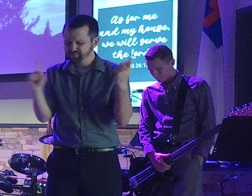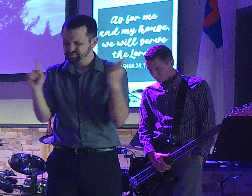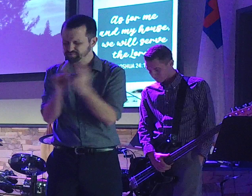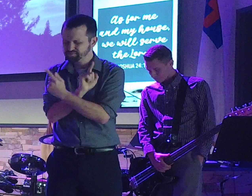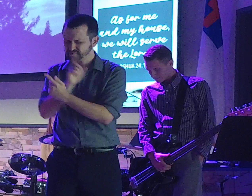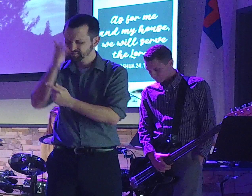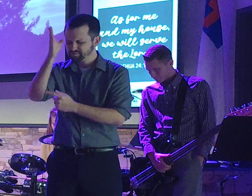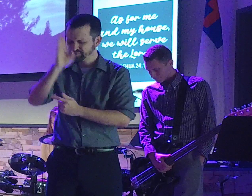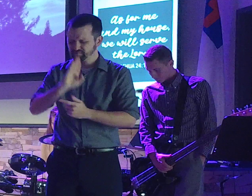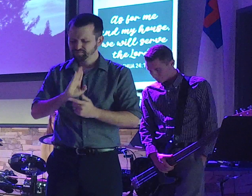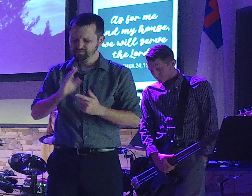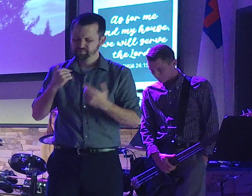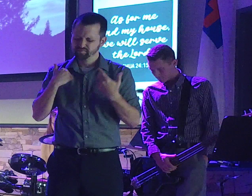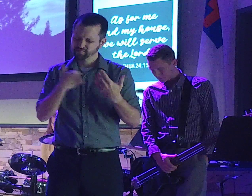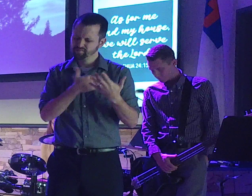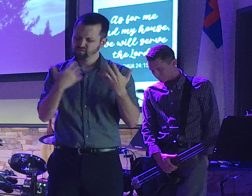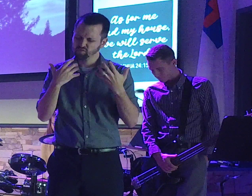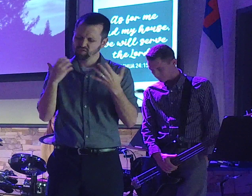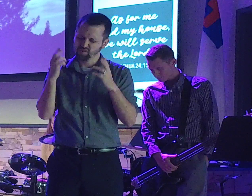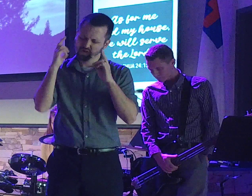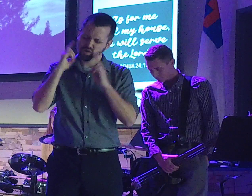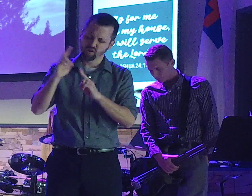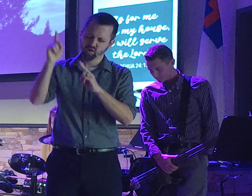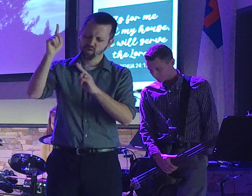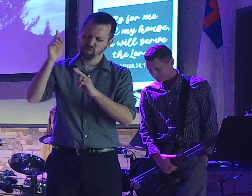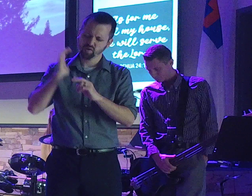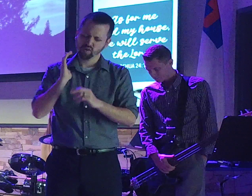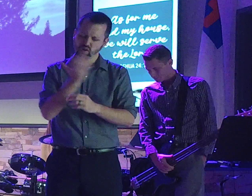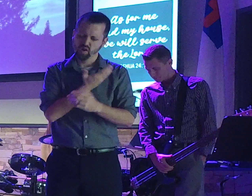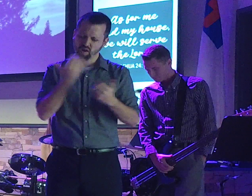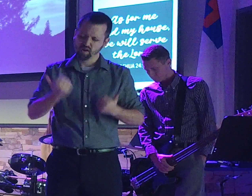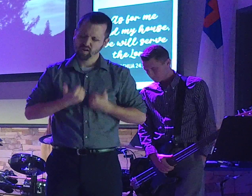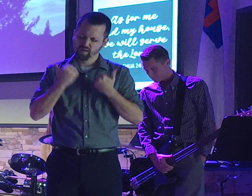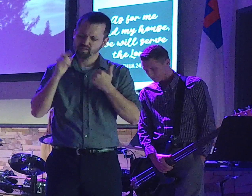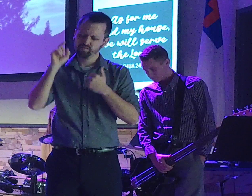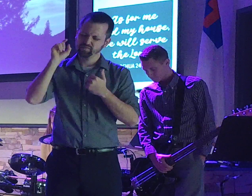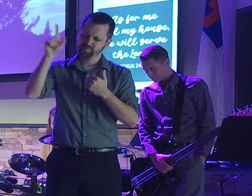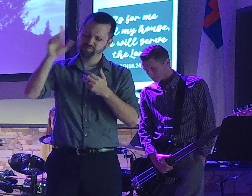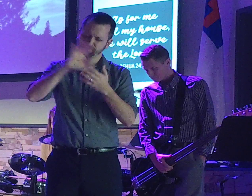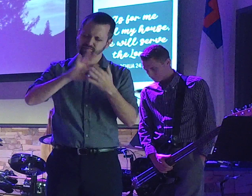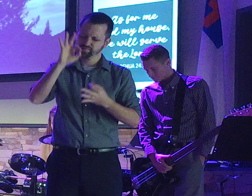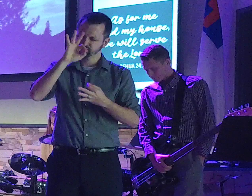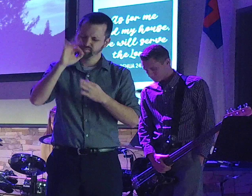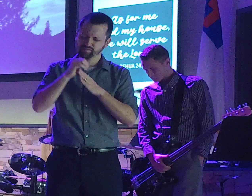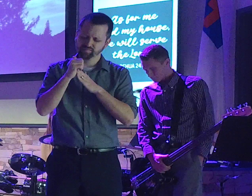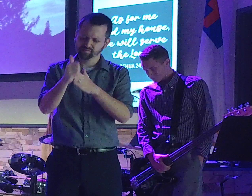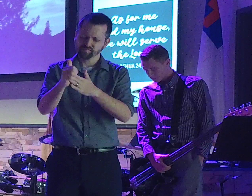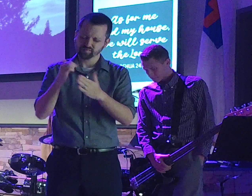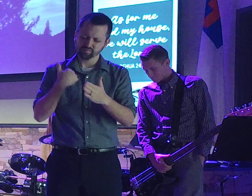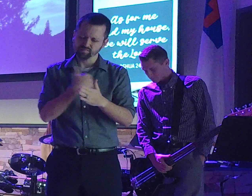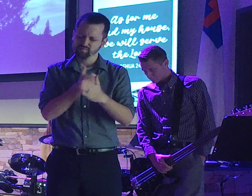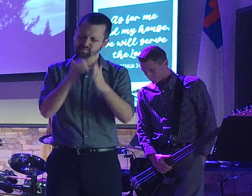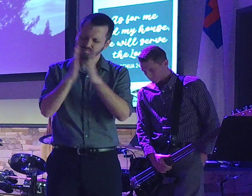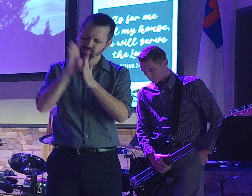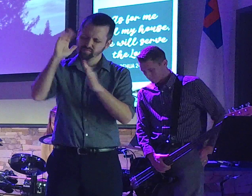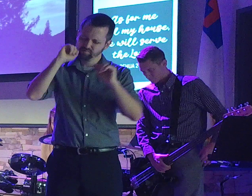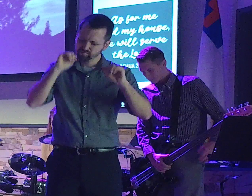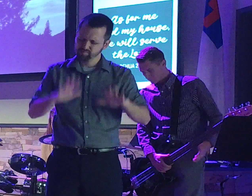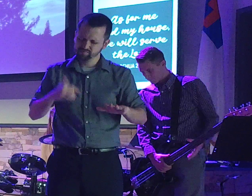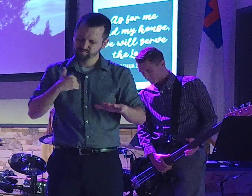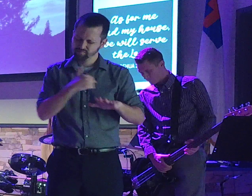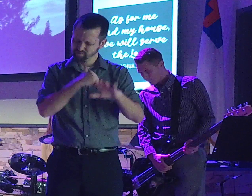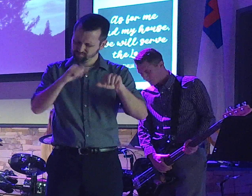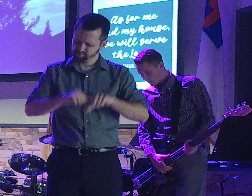God, we want to glorify you with our lives, so we ask for your Spirit's direction as we leave and your blessing upon us as we go our separate